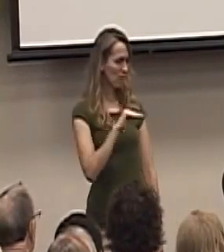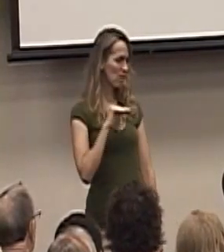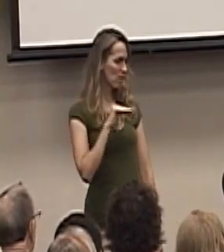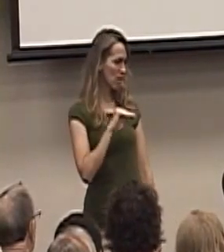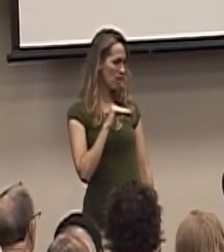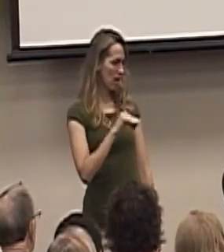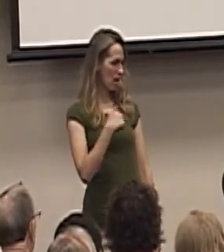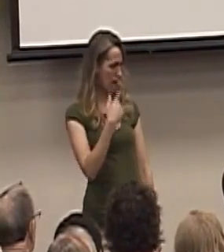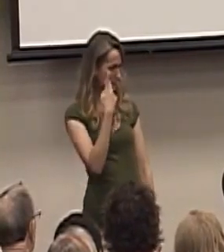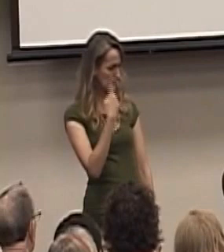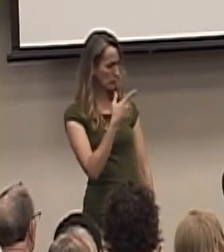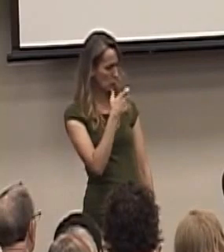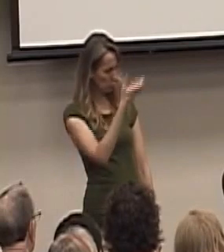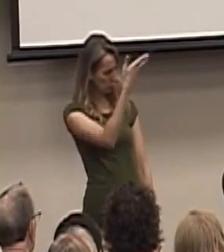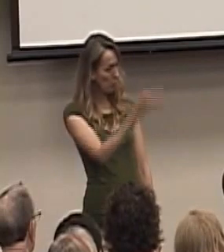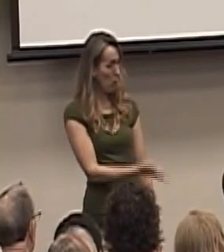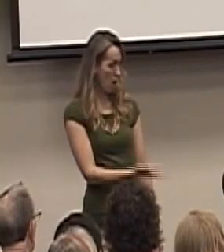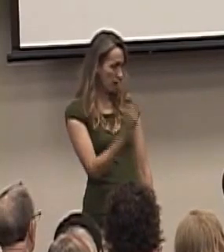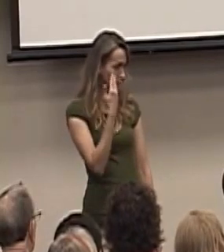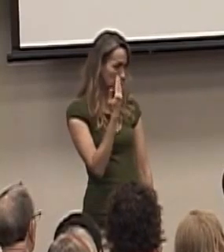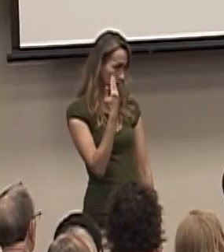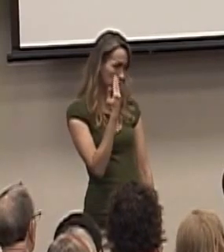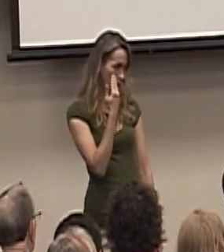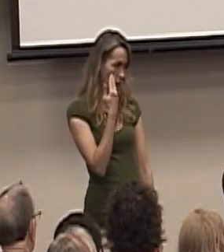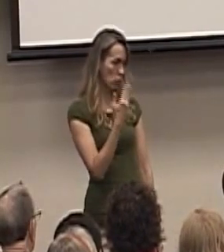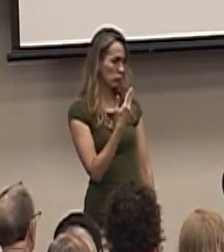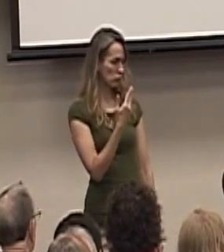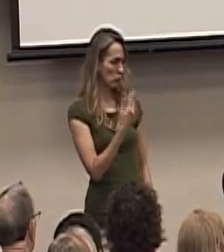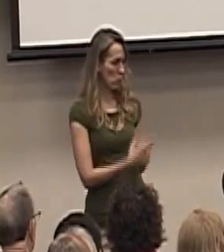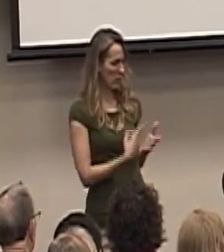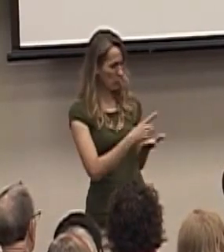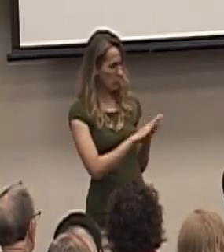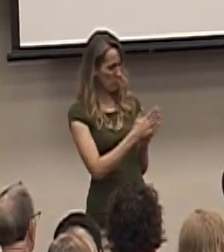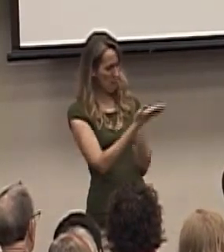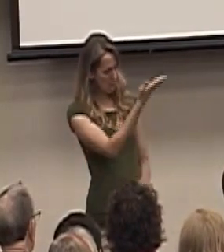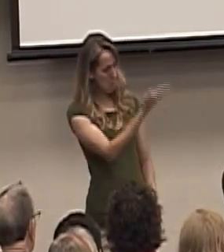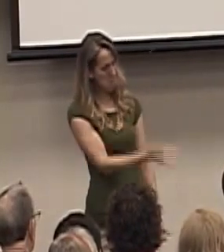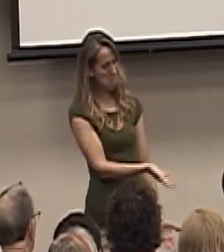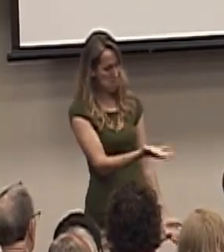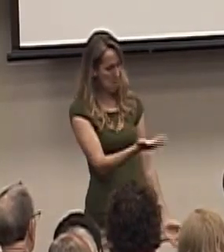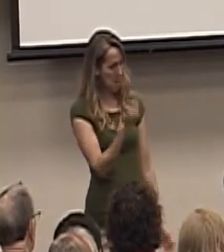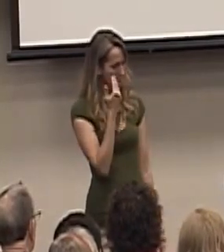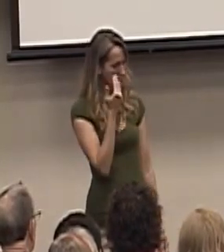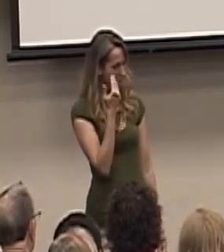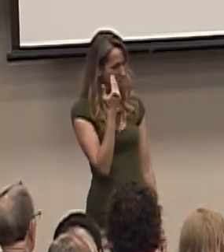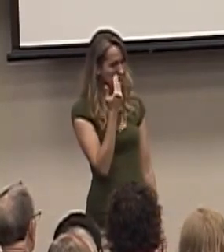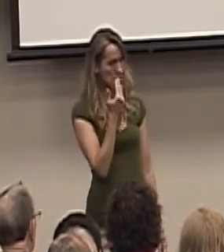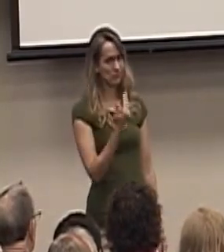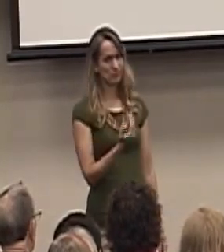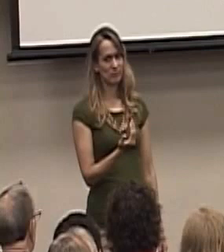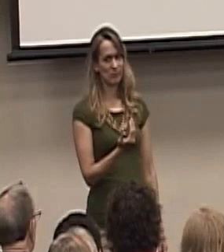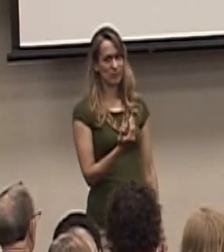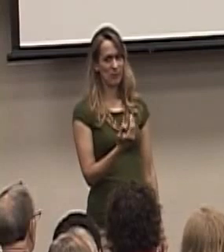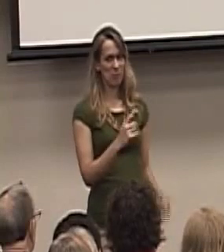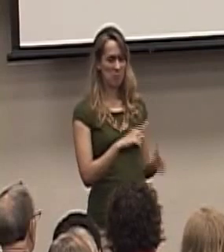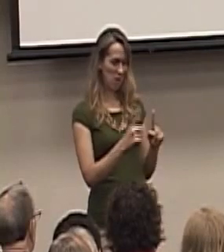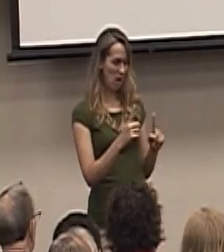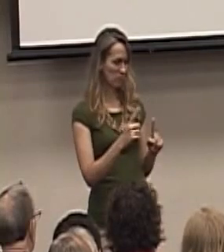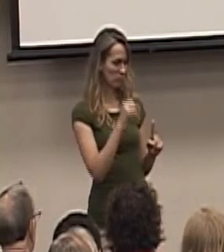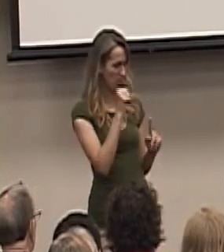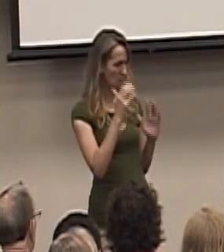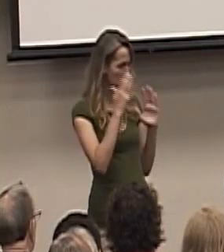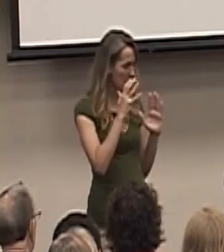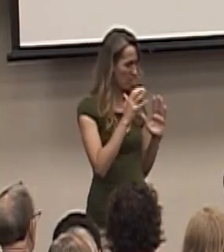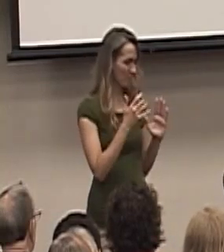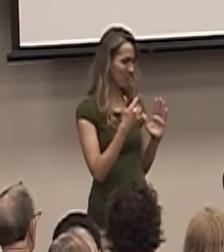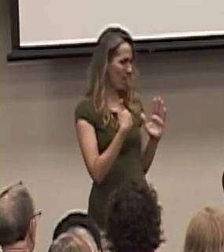"Man, I see who you are. I see what you have become," and not focusing on that. I want you